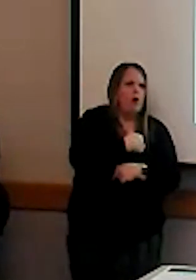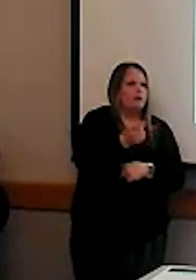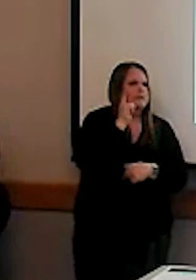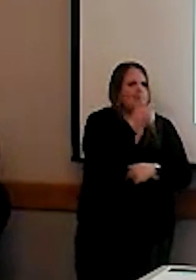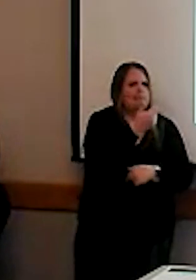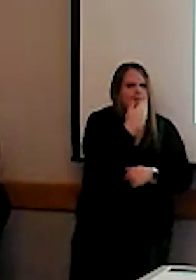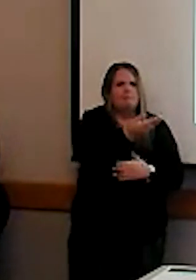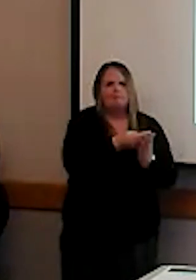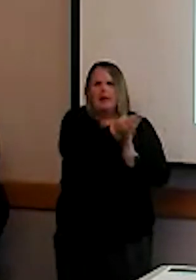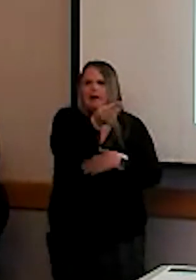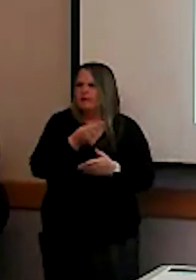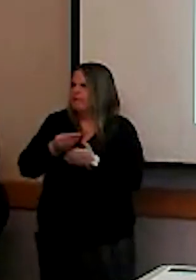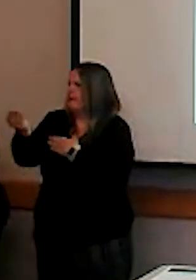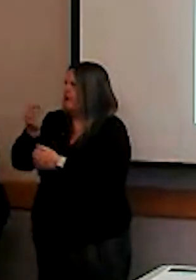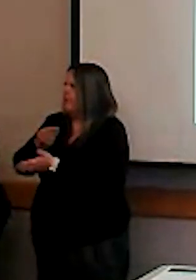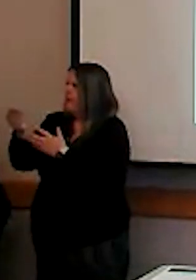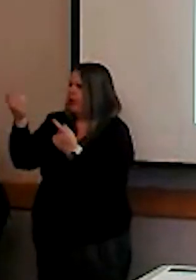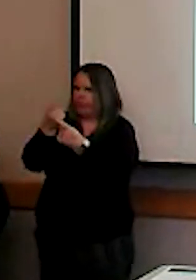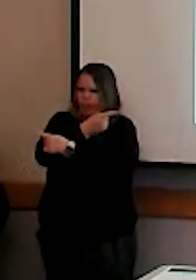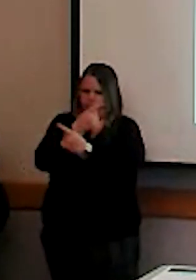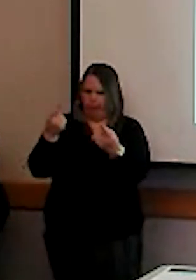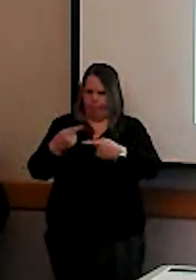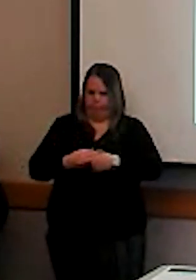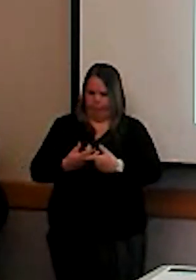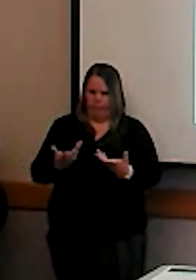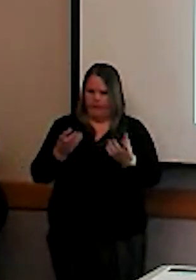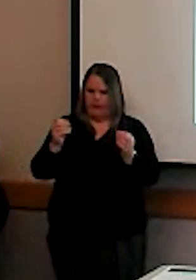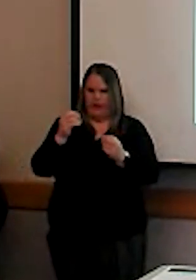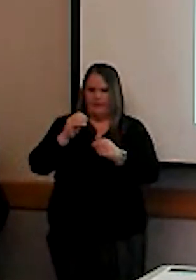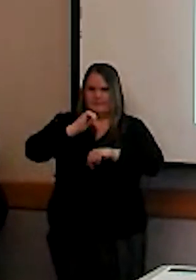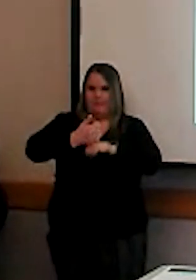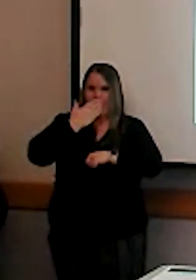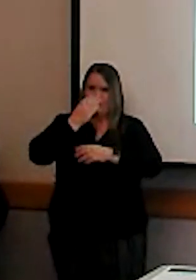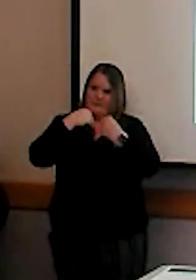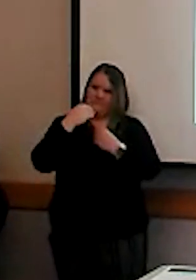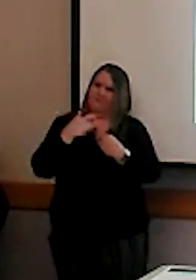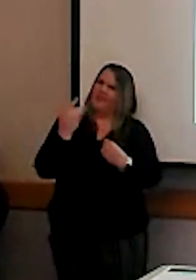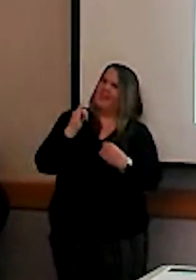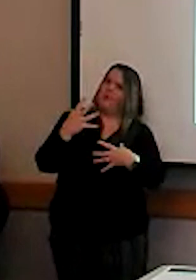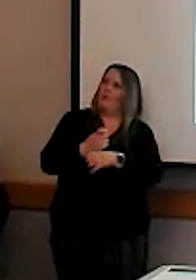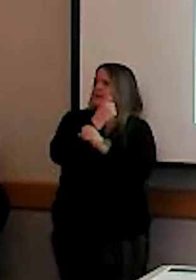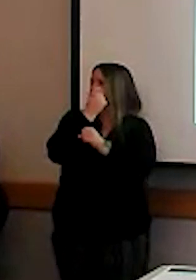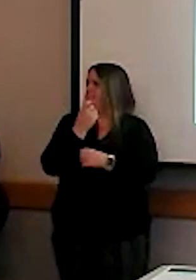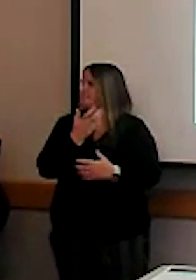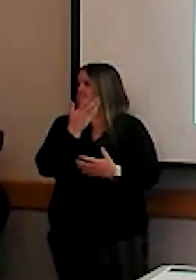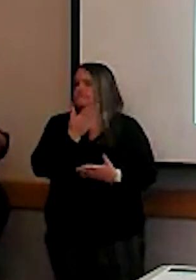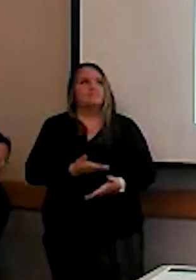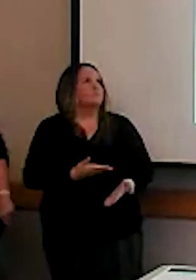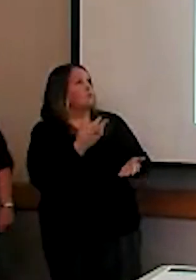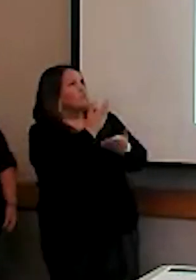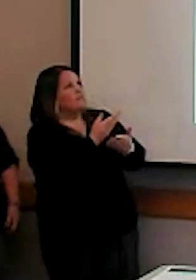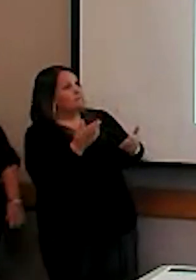store. So it felt like a win to hear those sort of things. And then this is just my